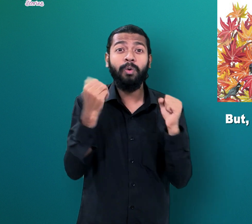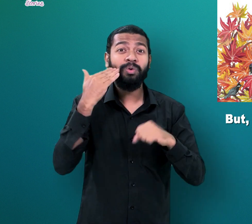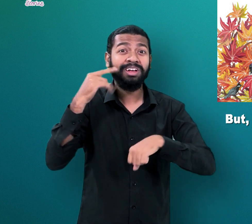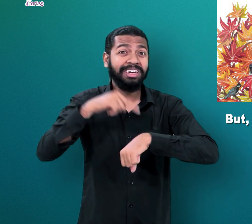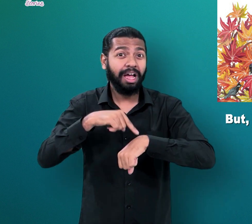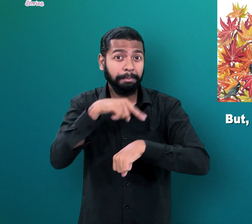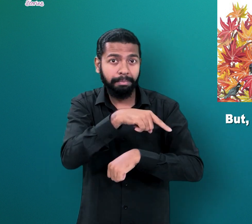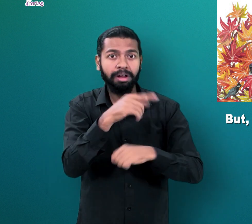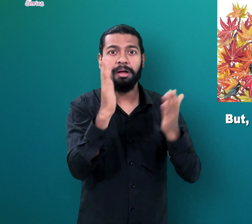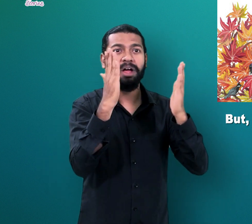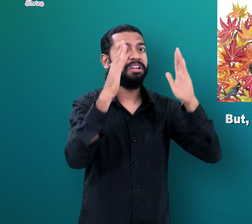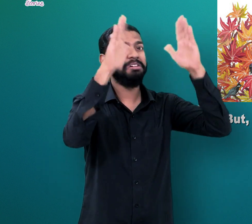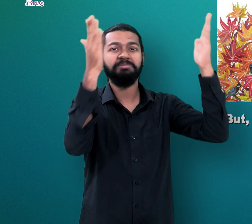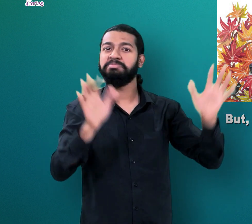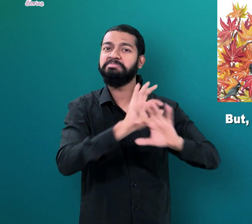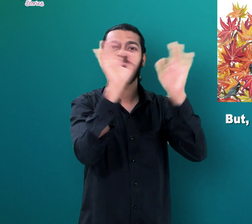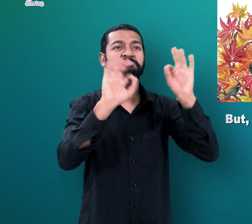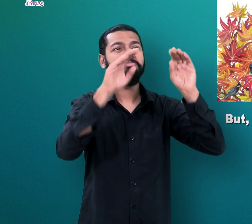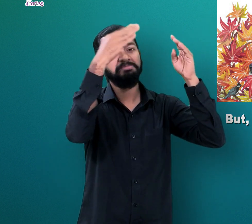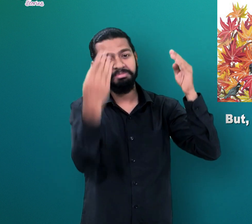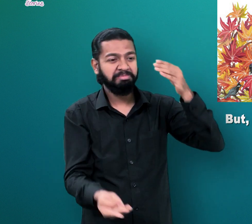But in the winter, there are no leaves left to hide in